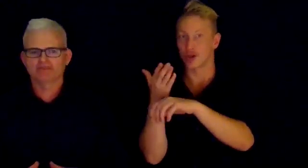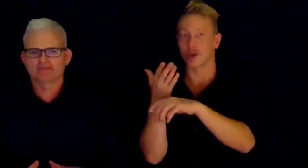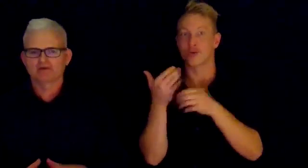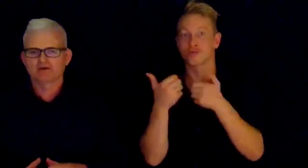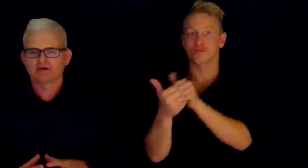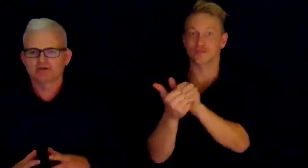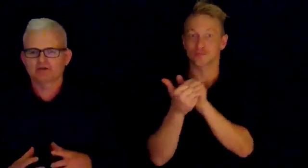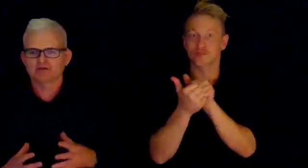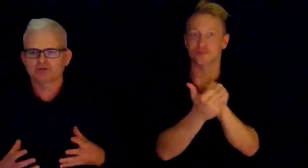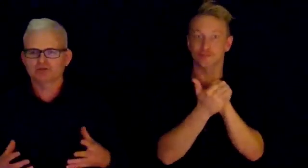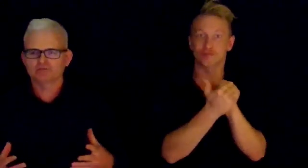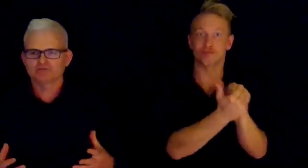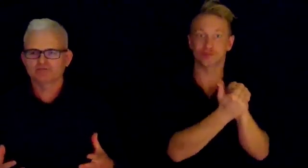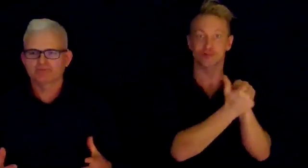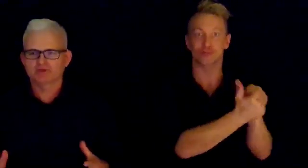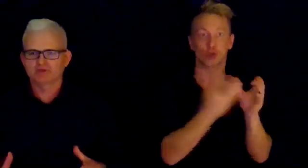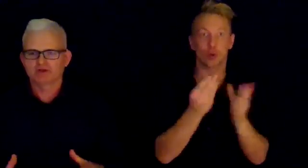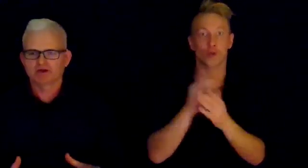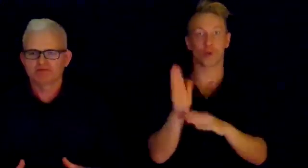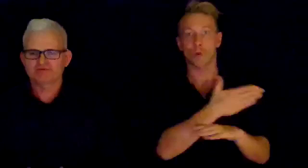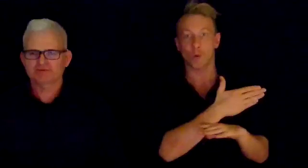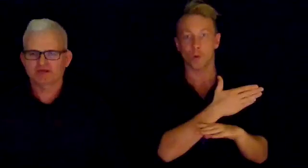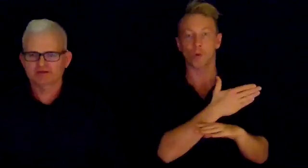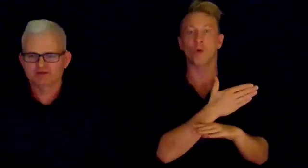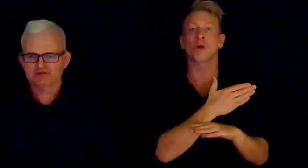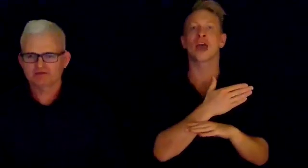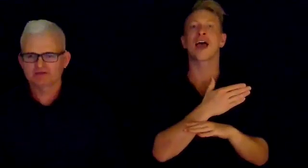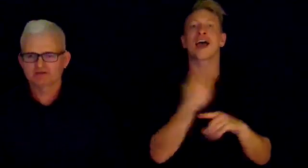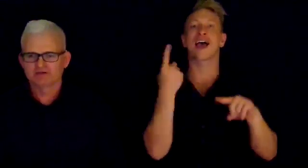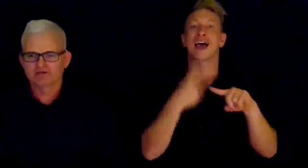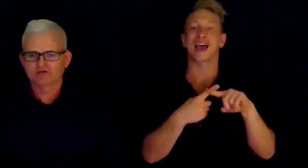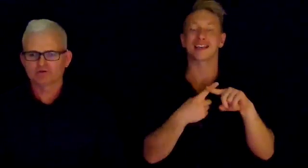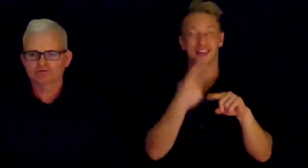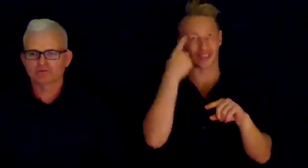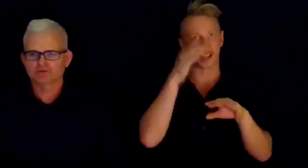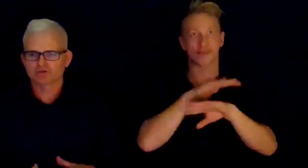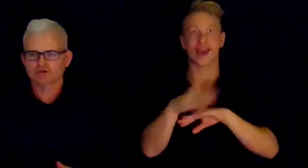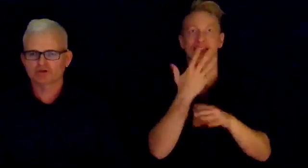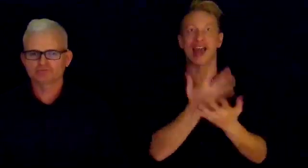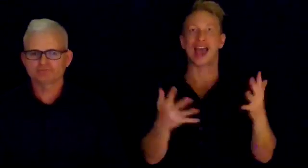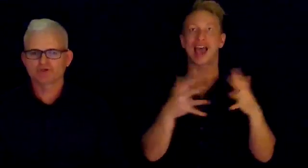how, you know, you can understand your